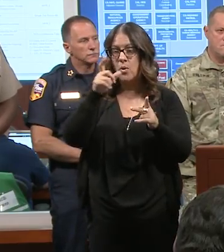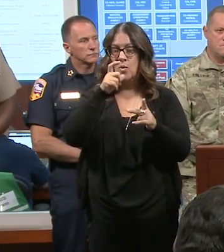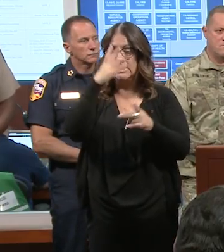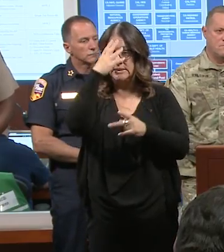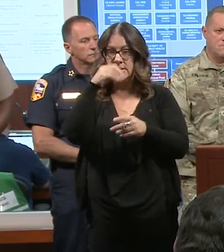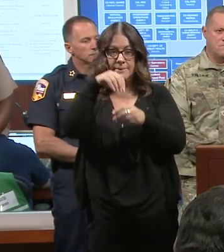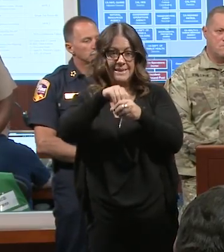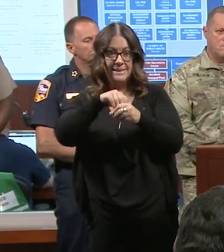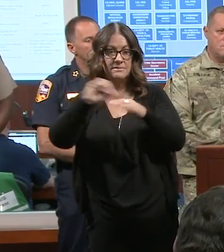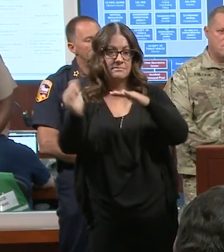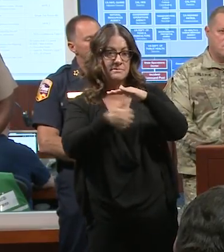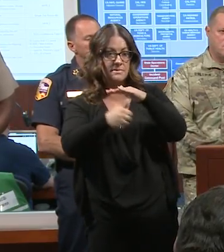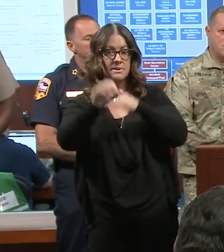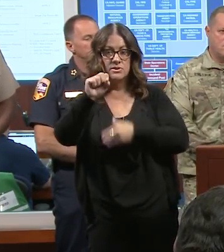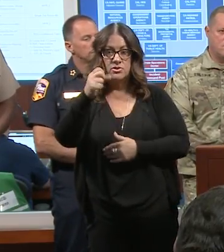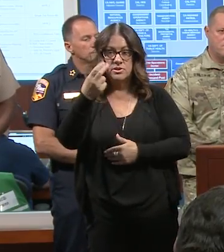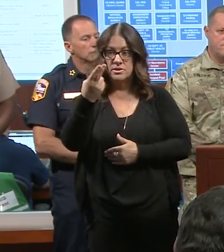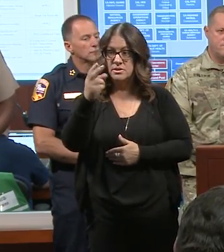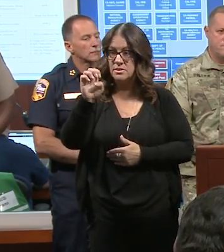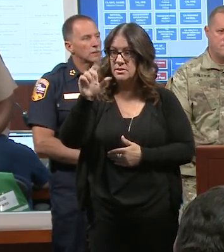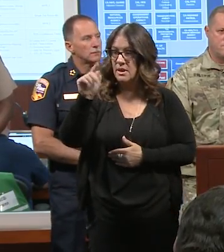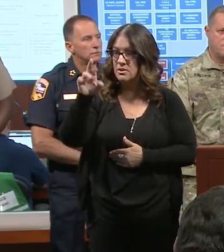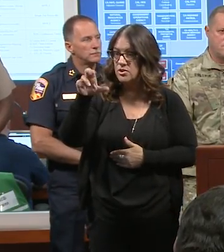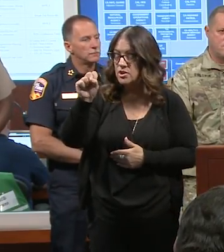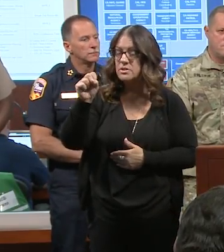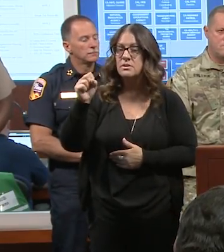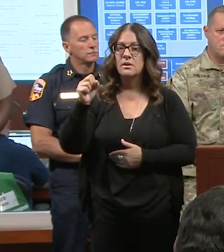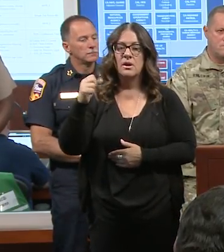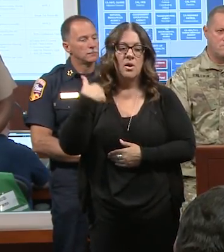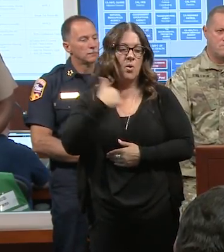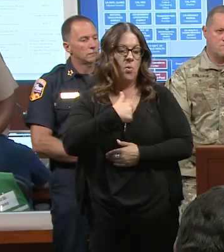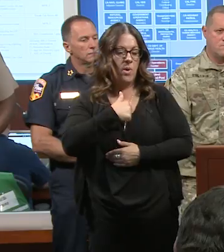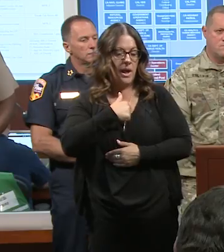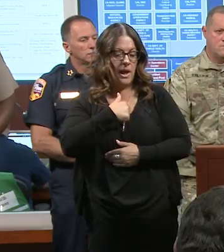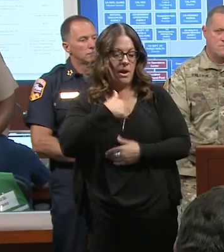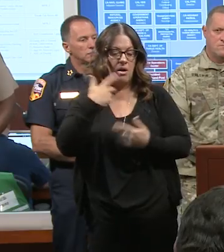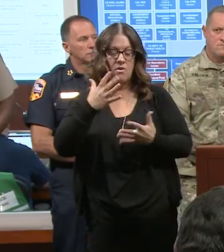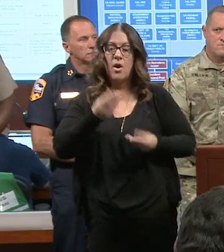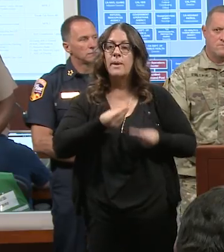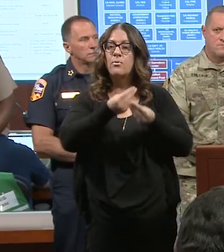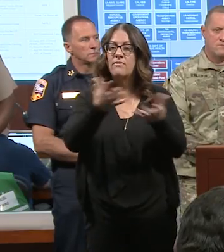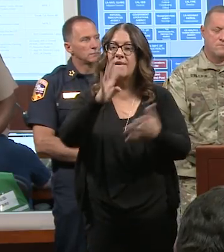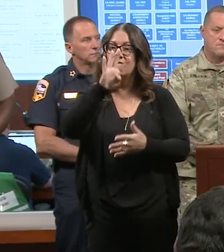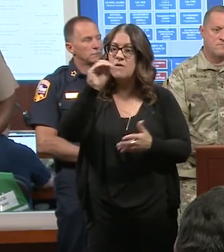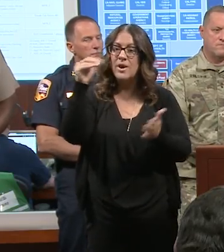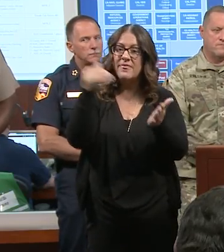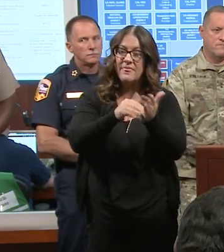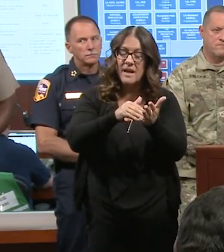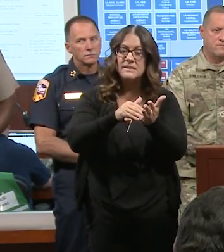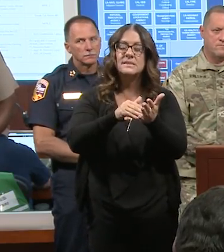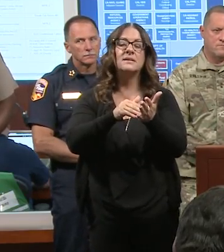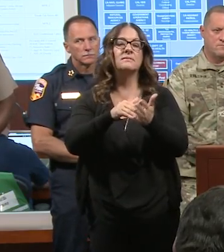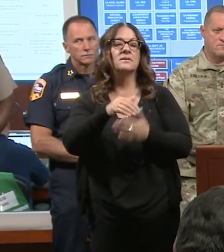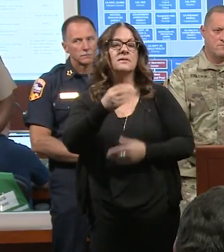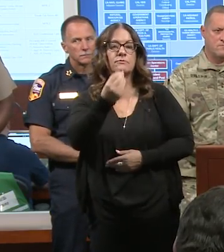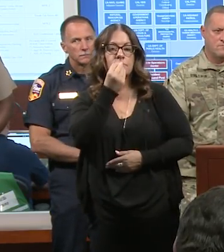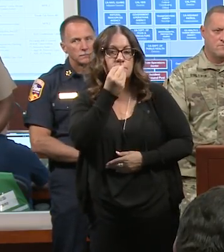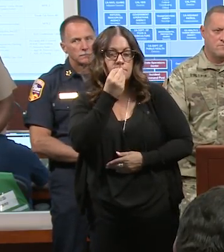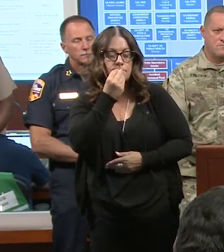in support of those shelters, we have already distributed over 40,000 meals, 60,000 liters of